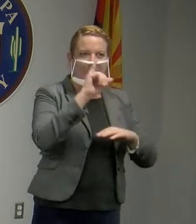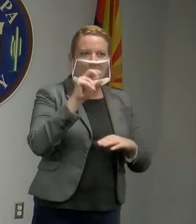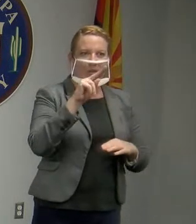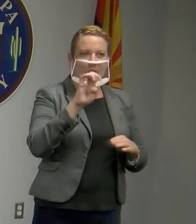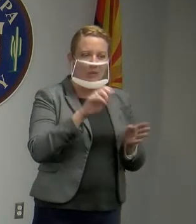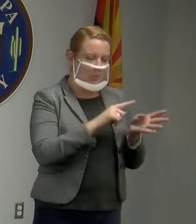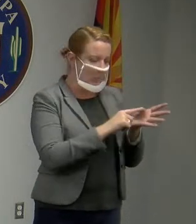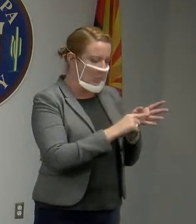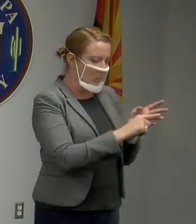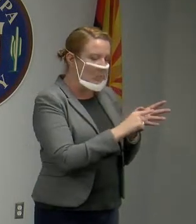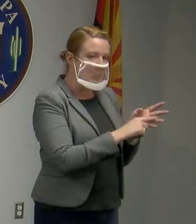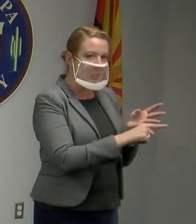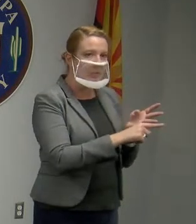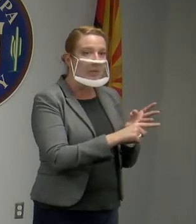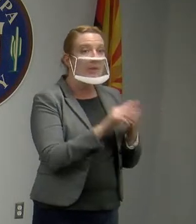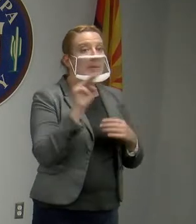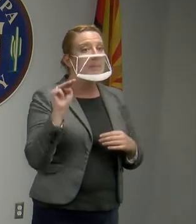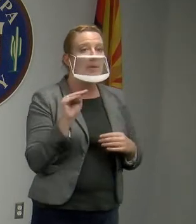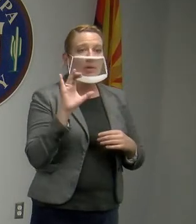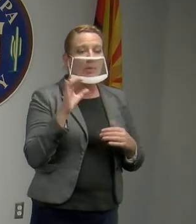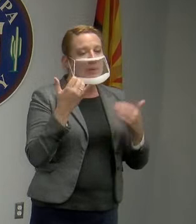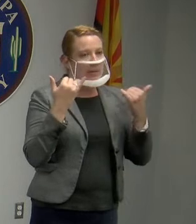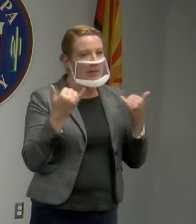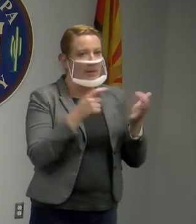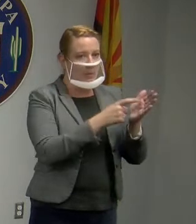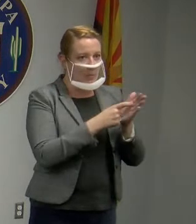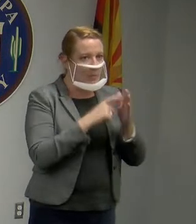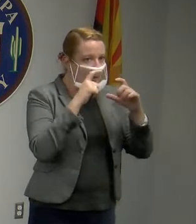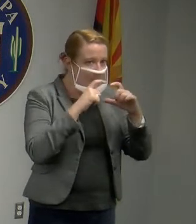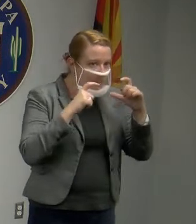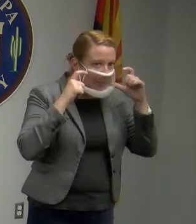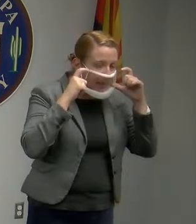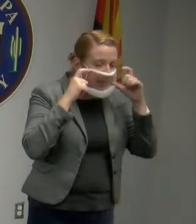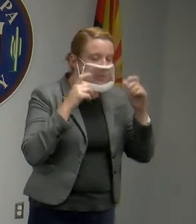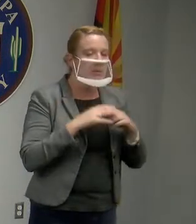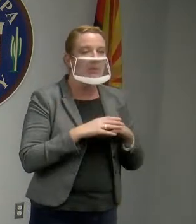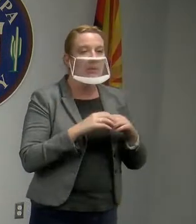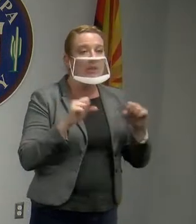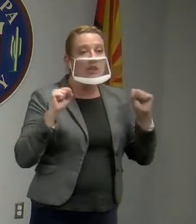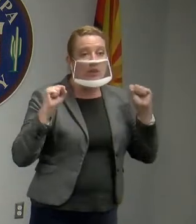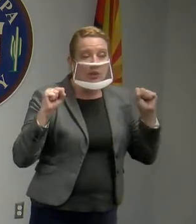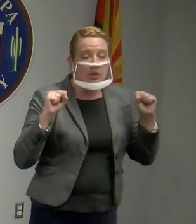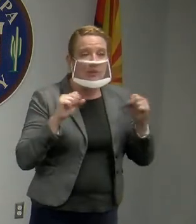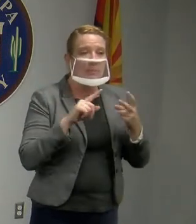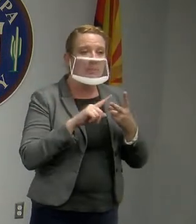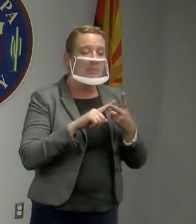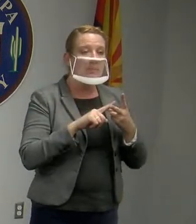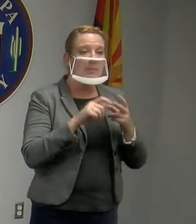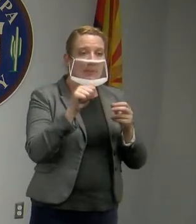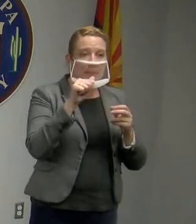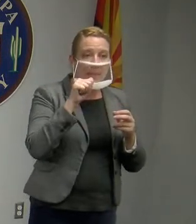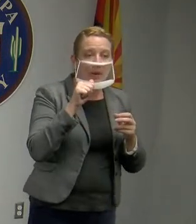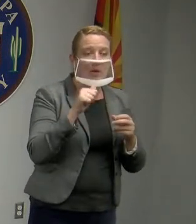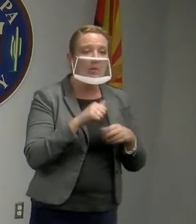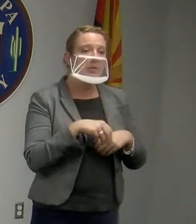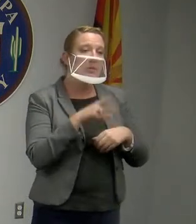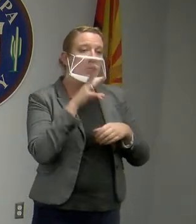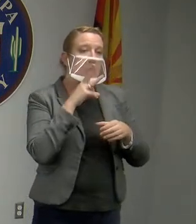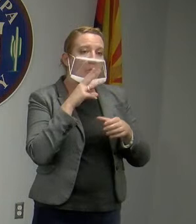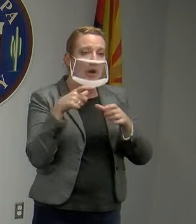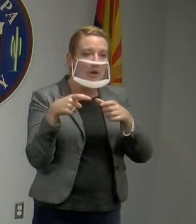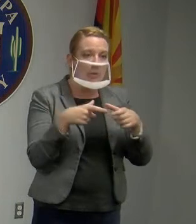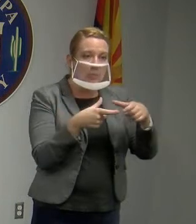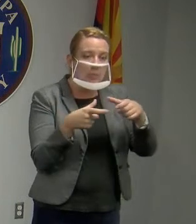requirement Maricopa County wide, as well as closing of bars, gyms, and tubing, and some other things.